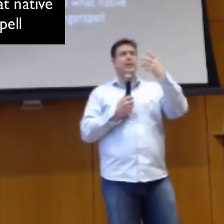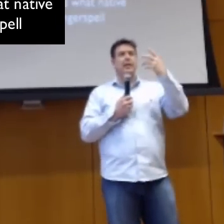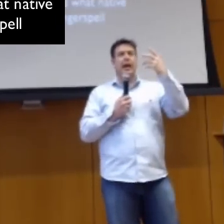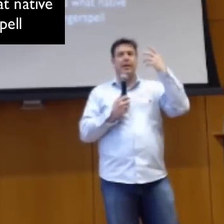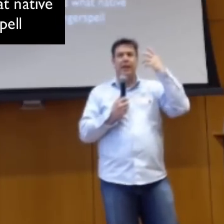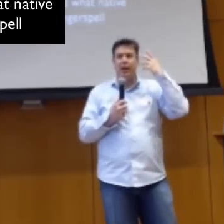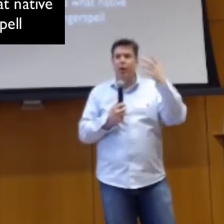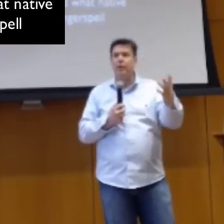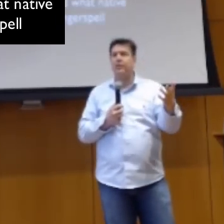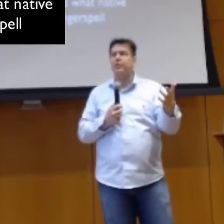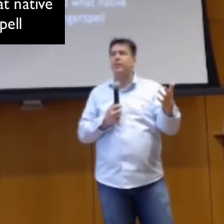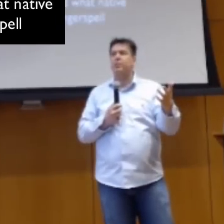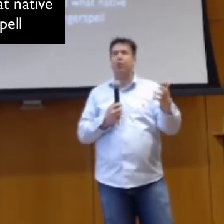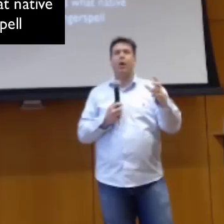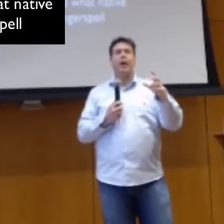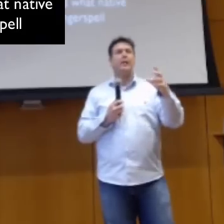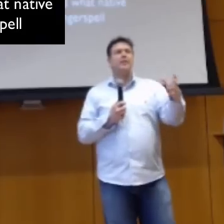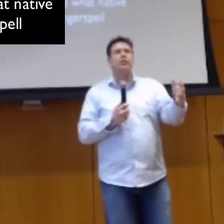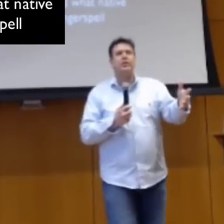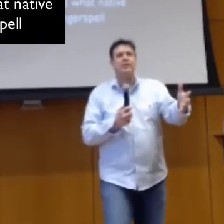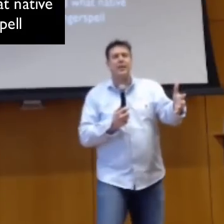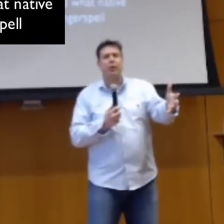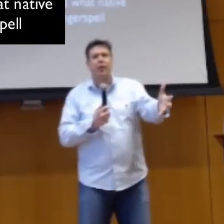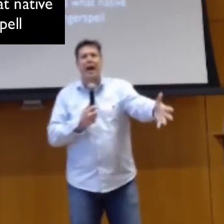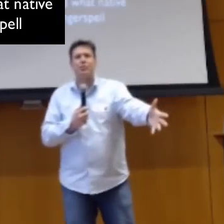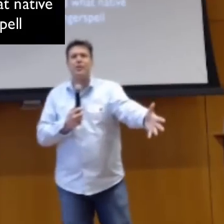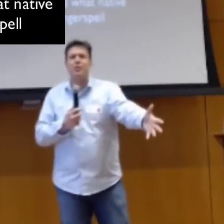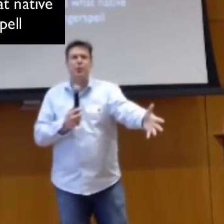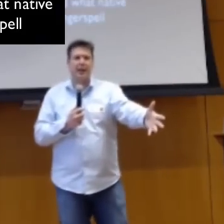and no one has ever seen before. Let's look to see what they're actually doing.